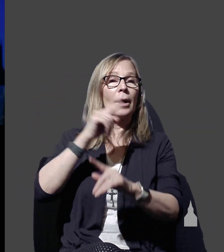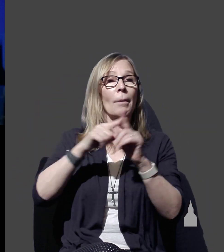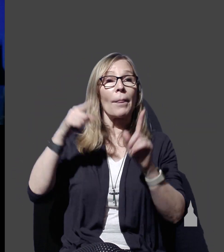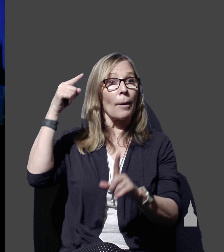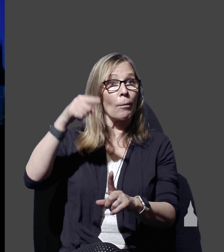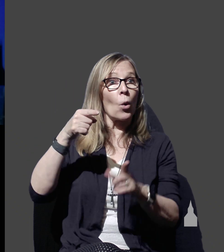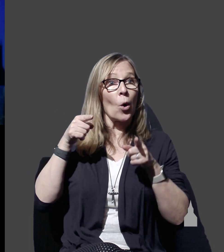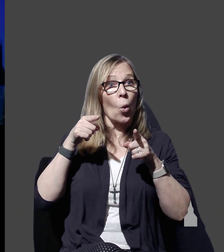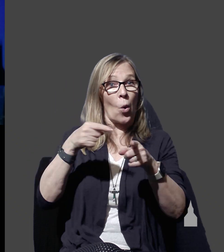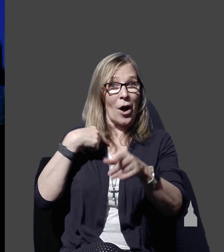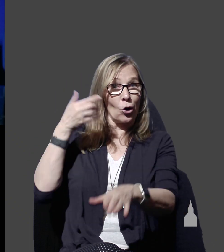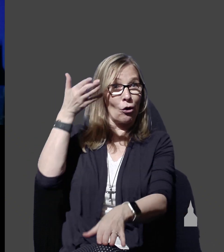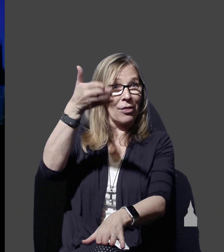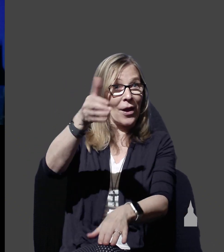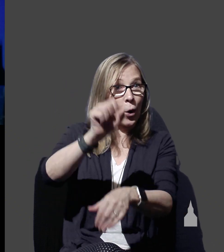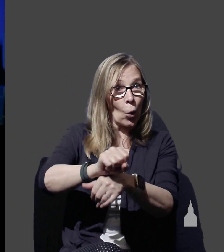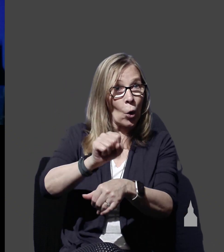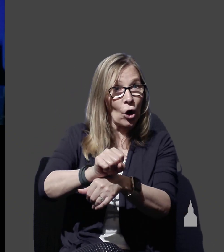work.